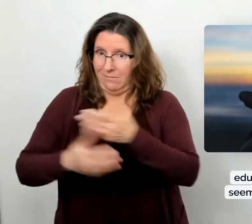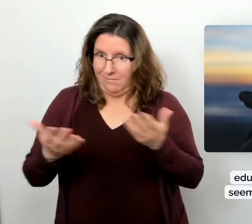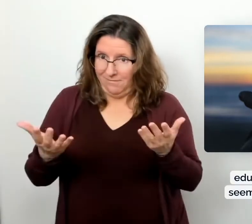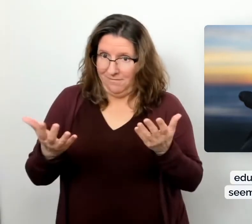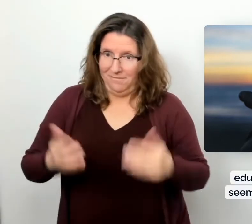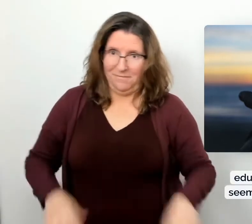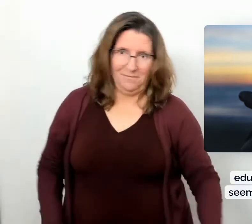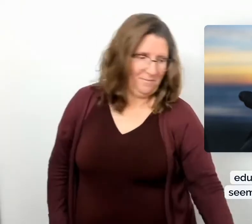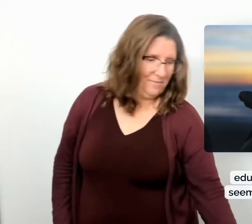power?